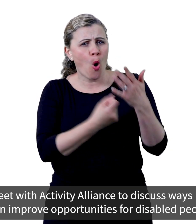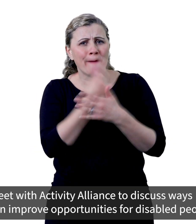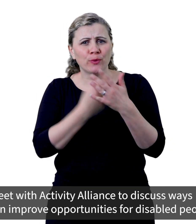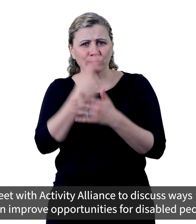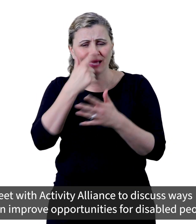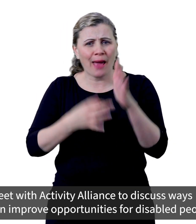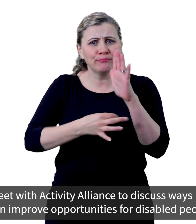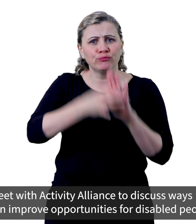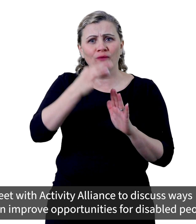people.